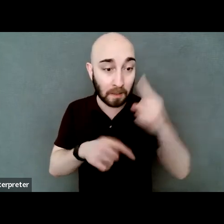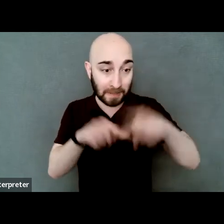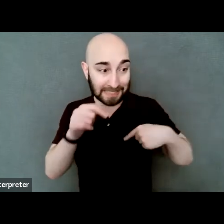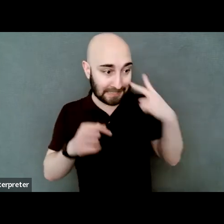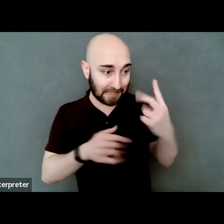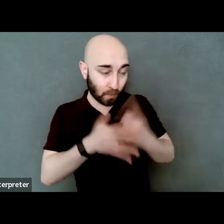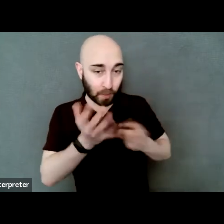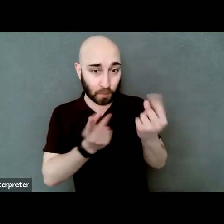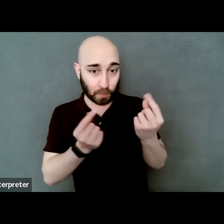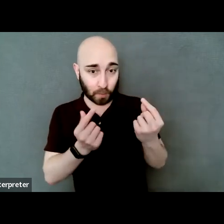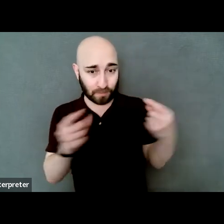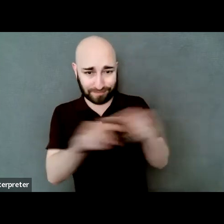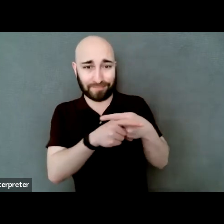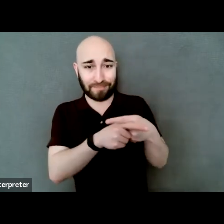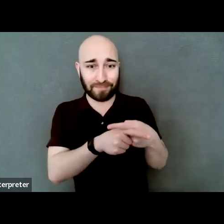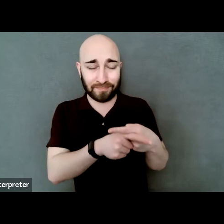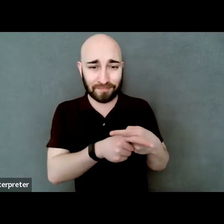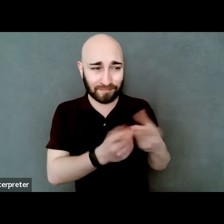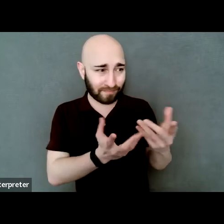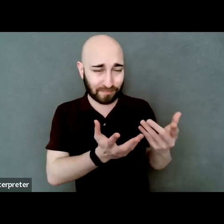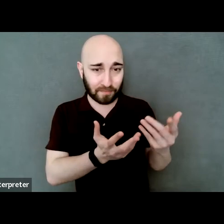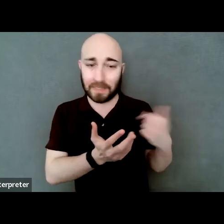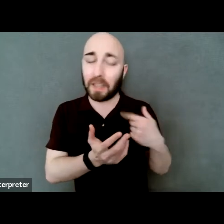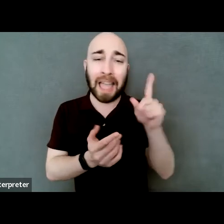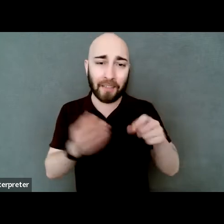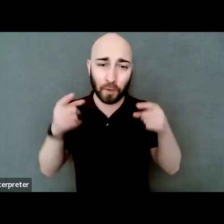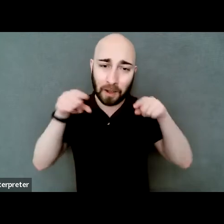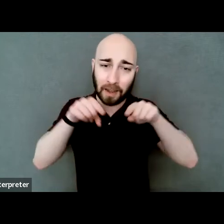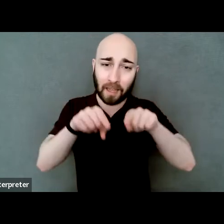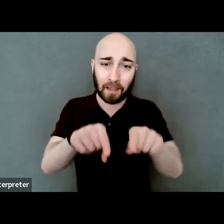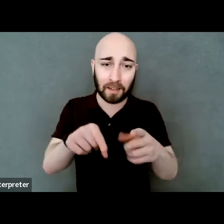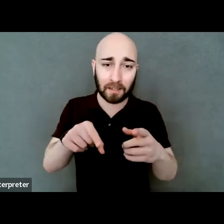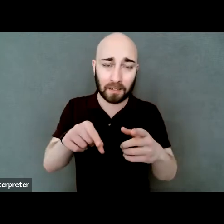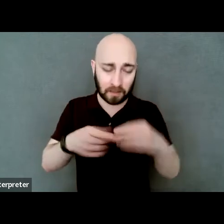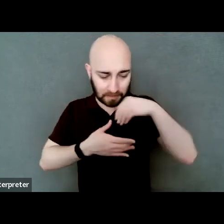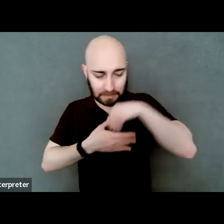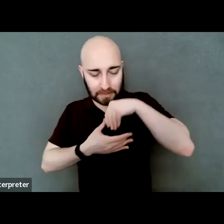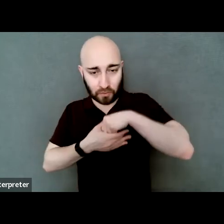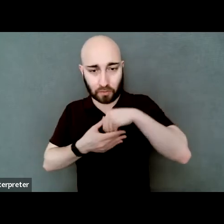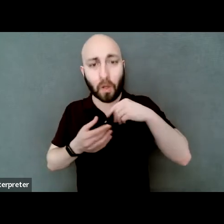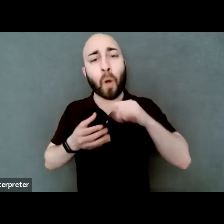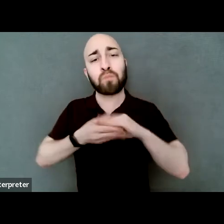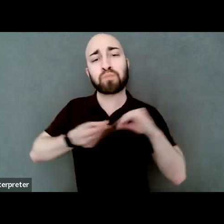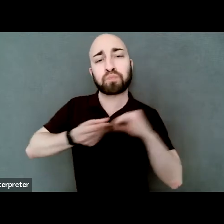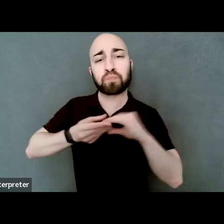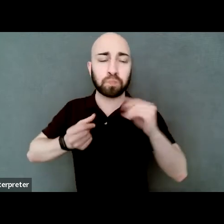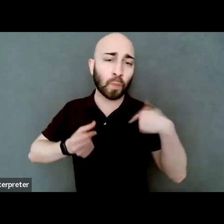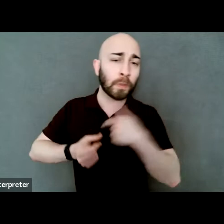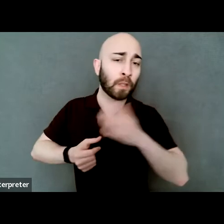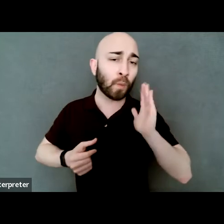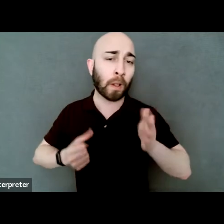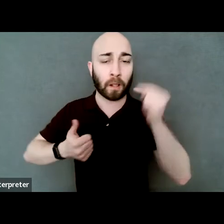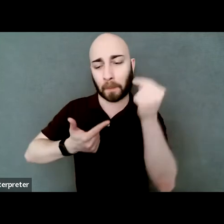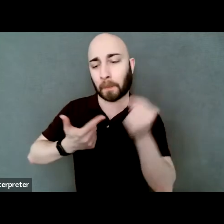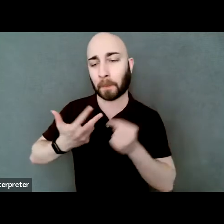do. Because if we don't align what the inner self, as far as like our work,